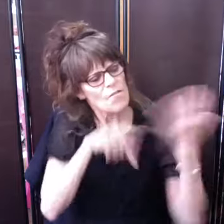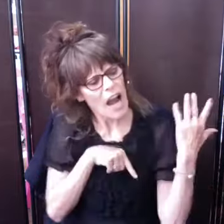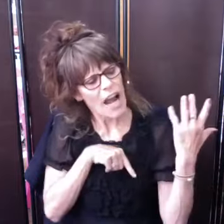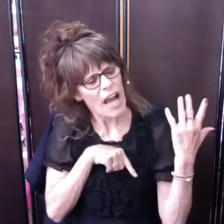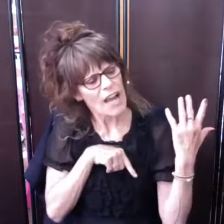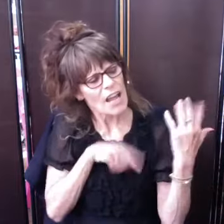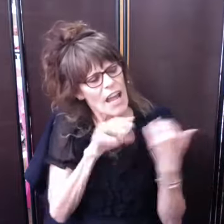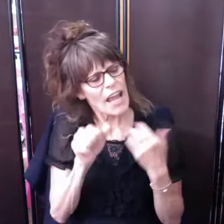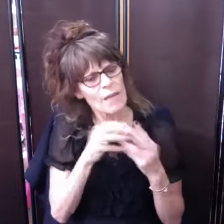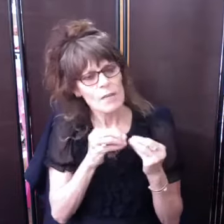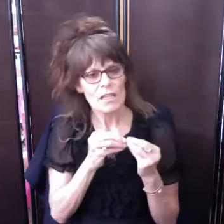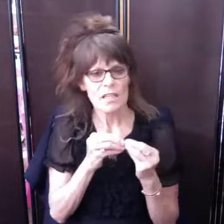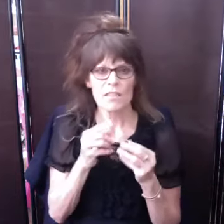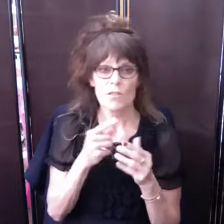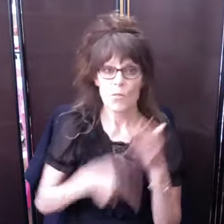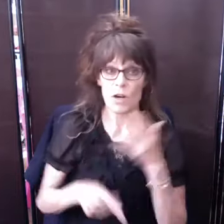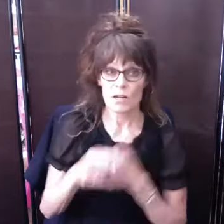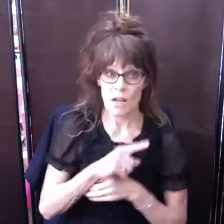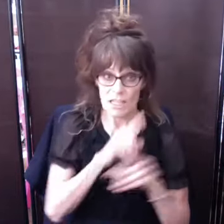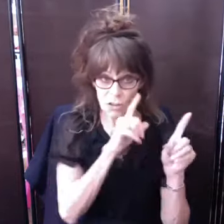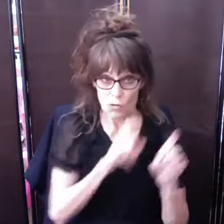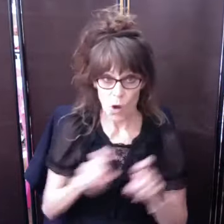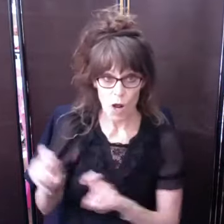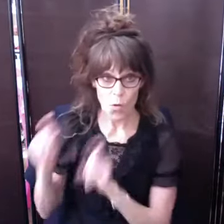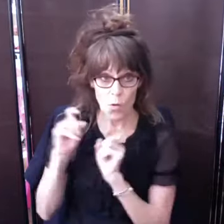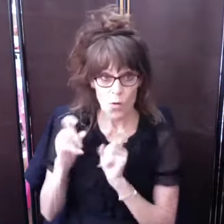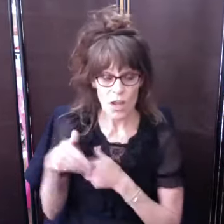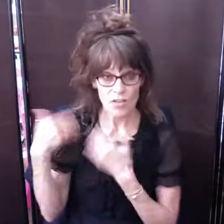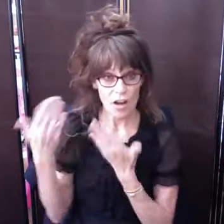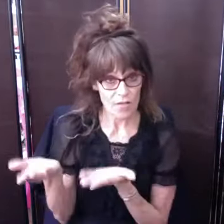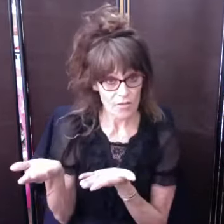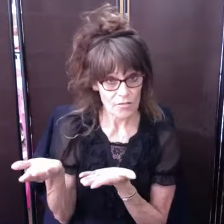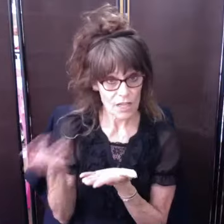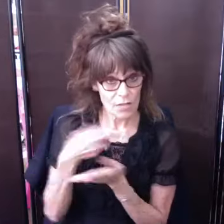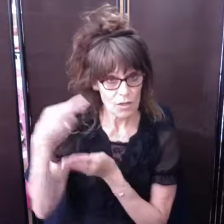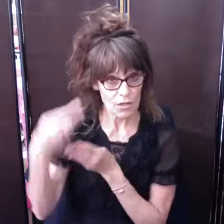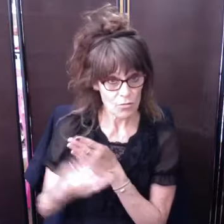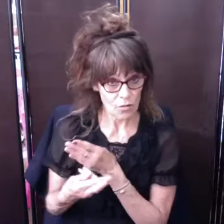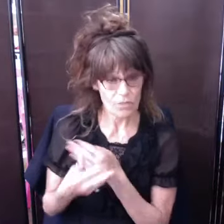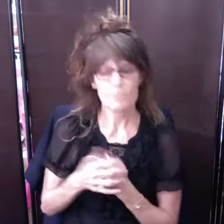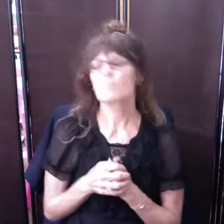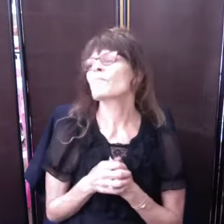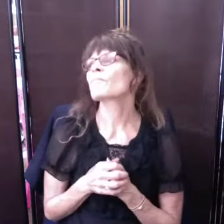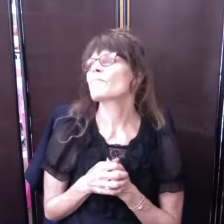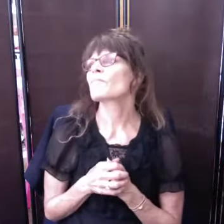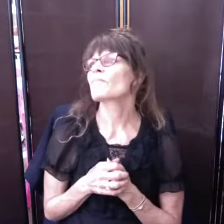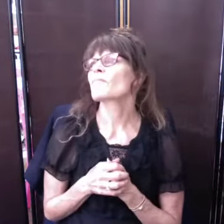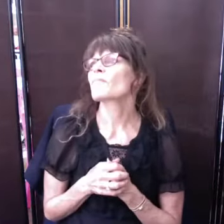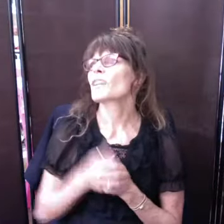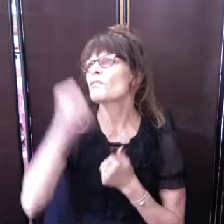here's what my straw poll has offered me for experience. They don't remember anything about topic or people